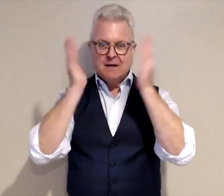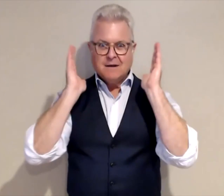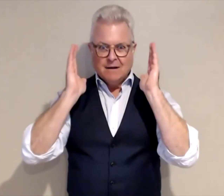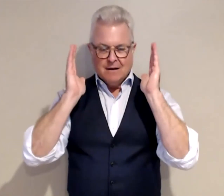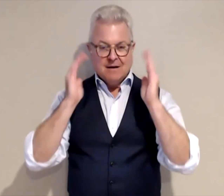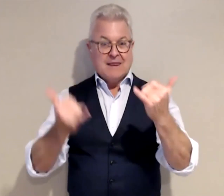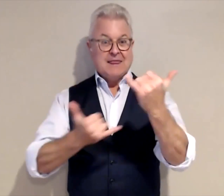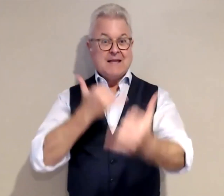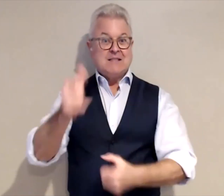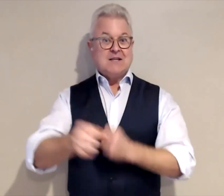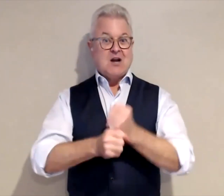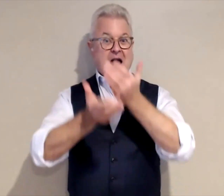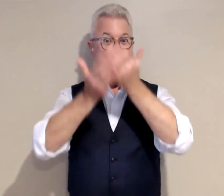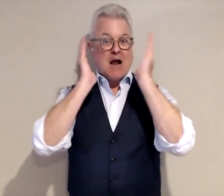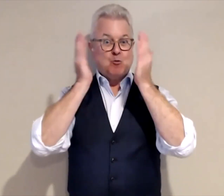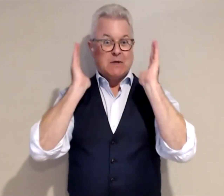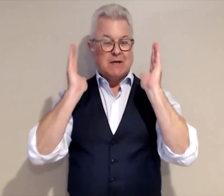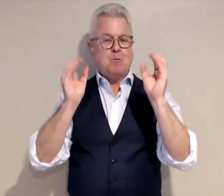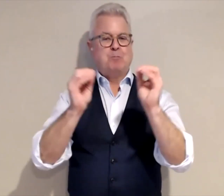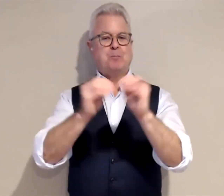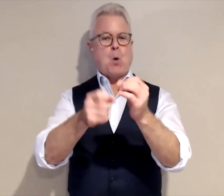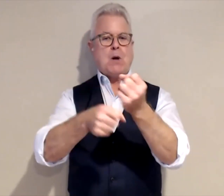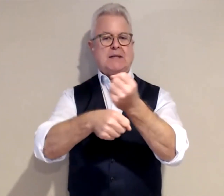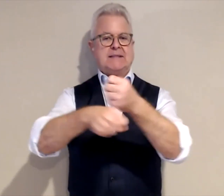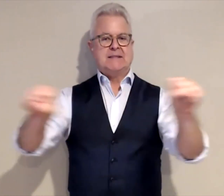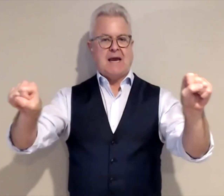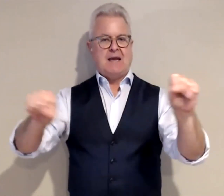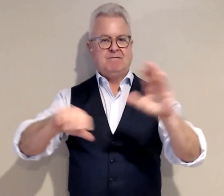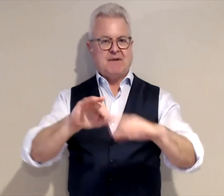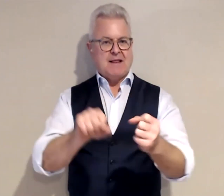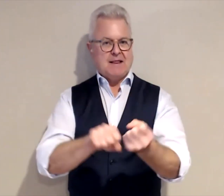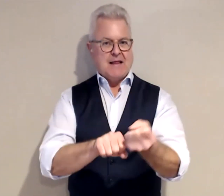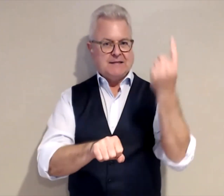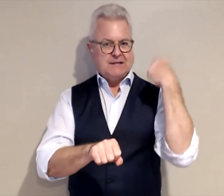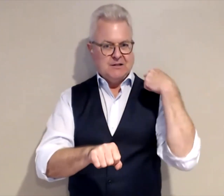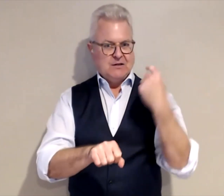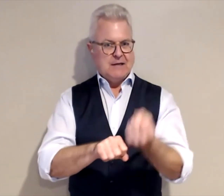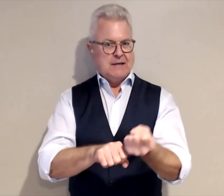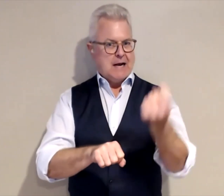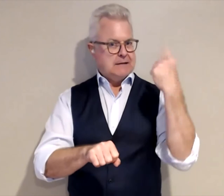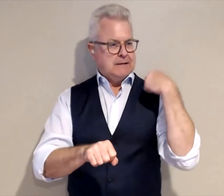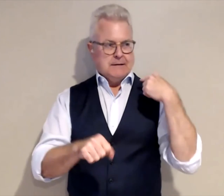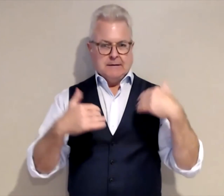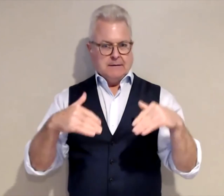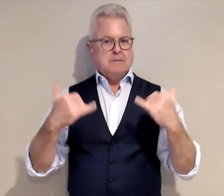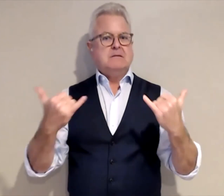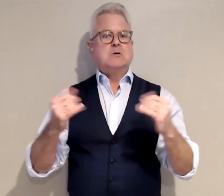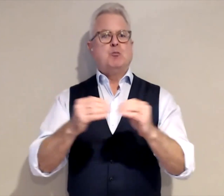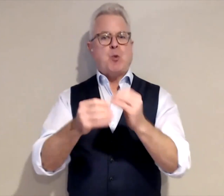was Halloween. This year, Halloween is much more safe than it was last